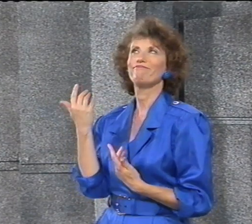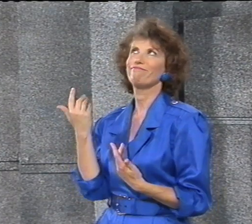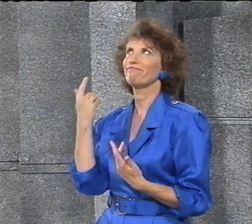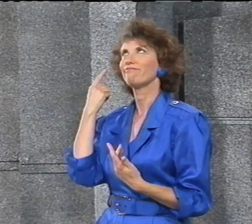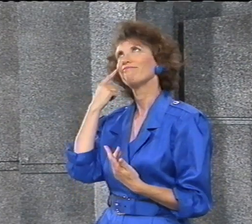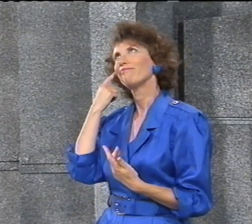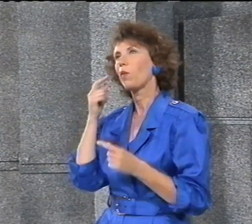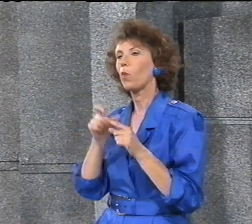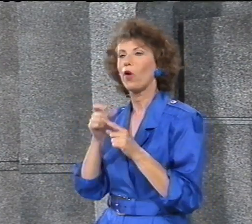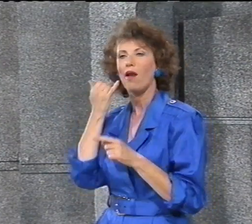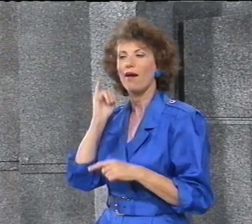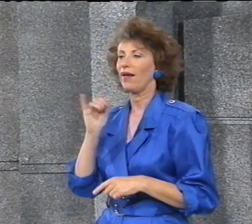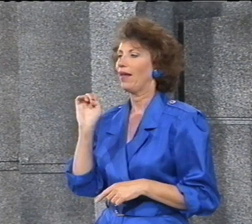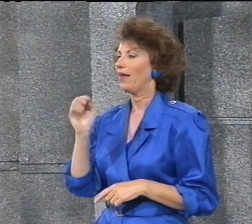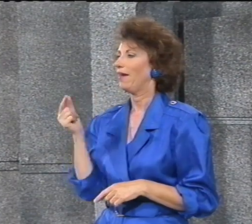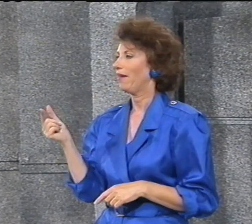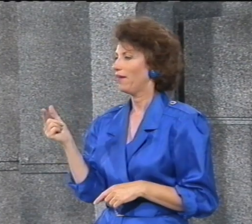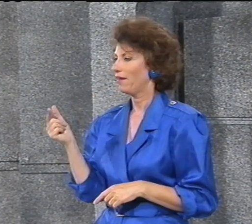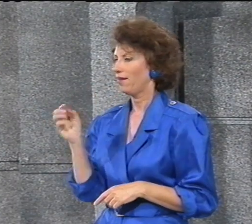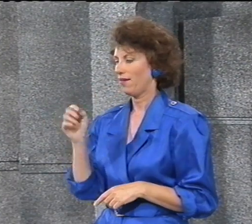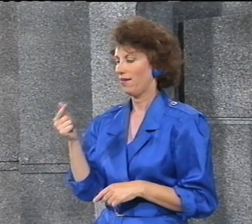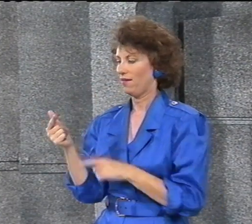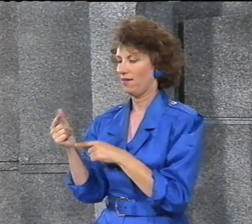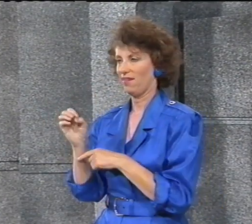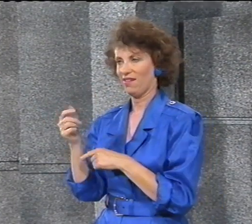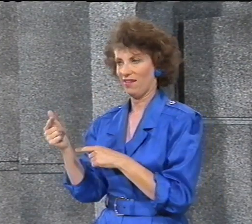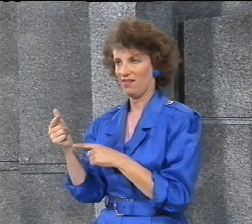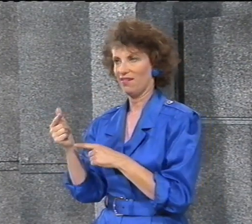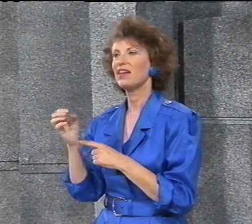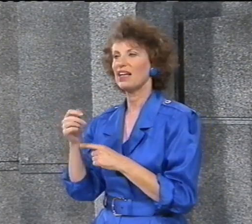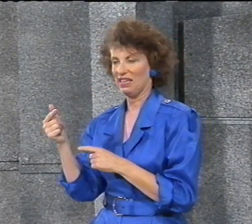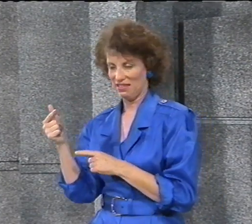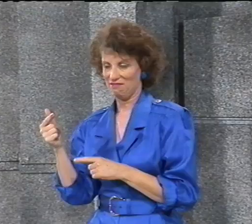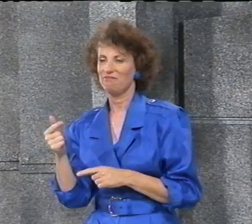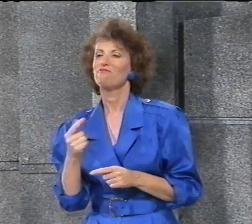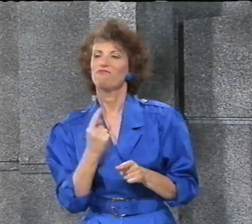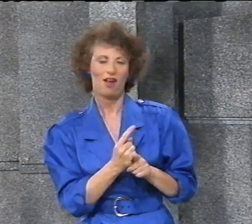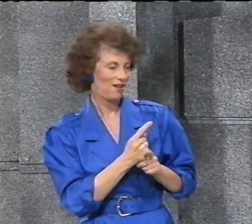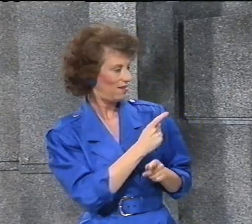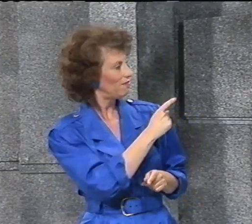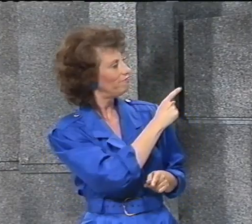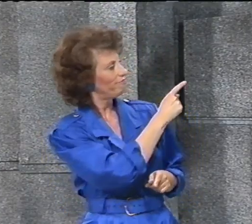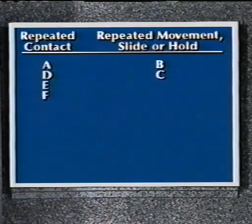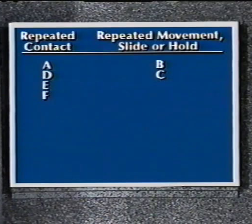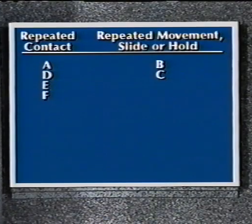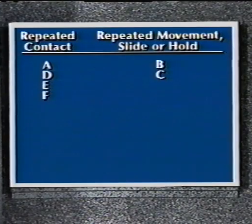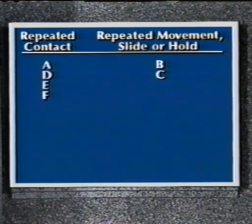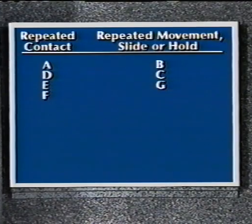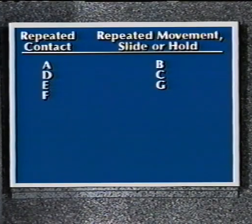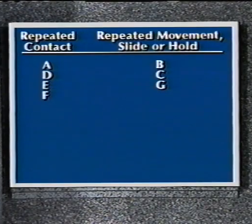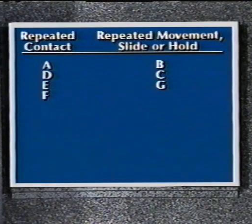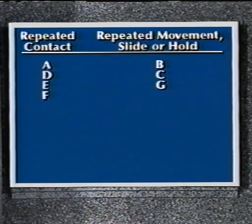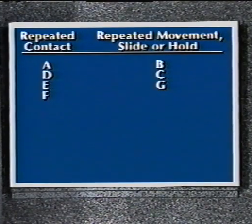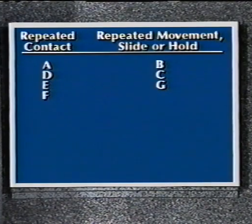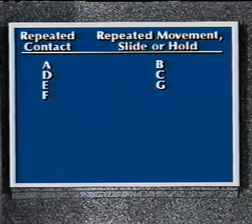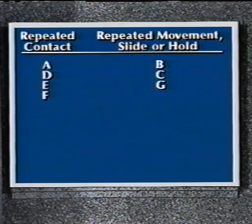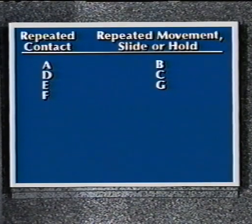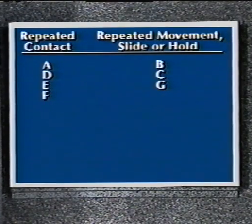Now, for double G, the word egg. Right, the G goes over there.